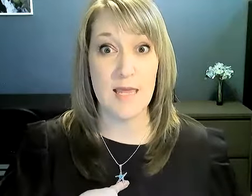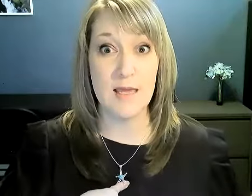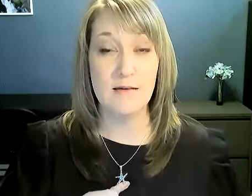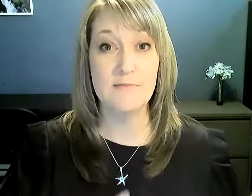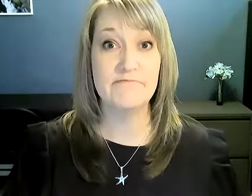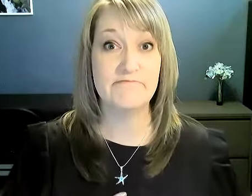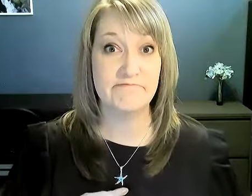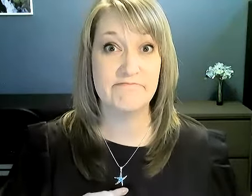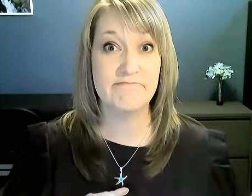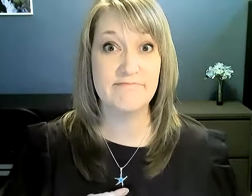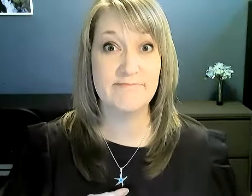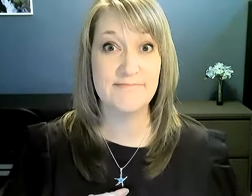me,